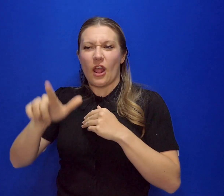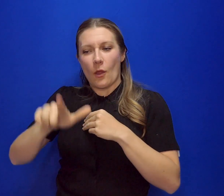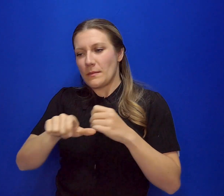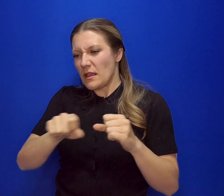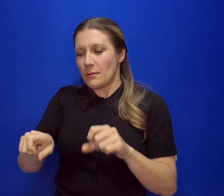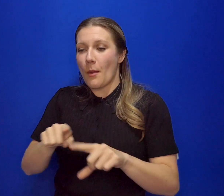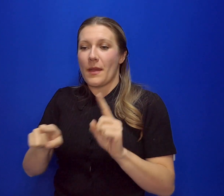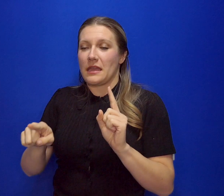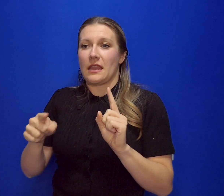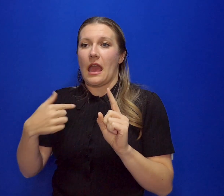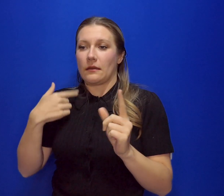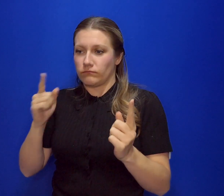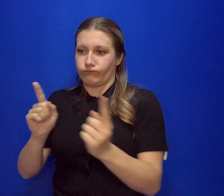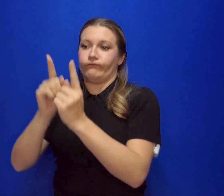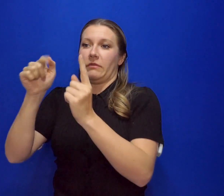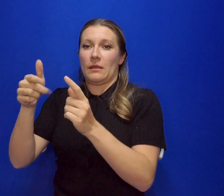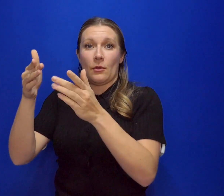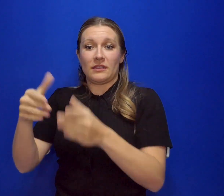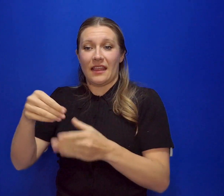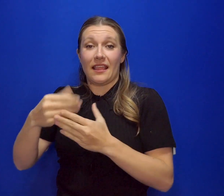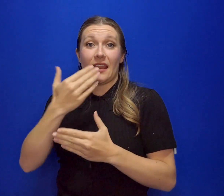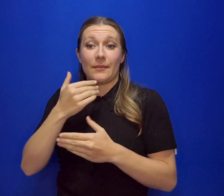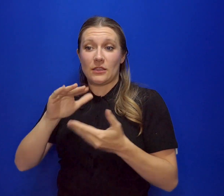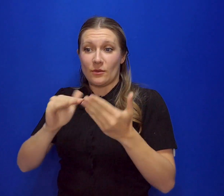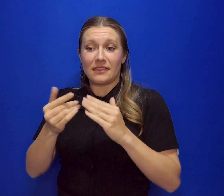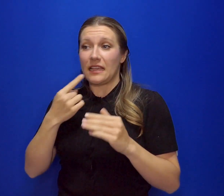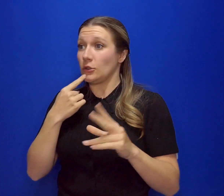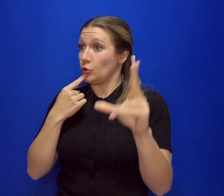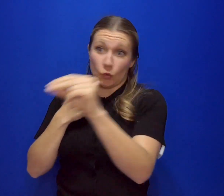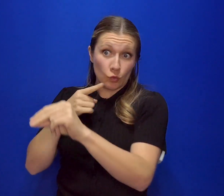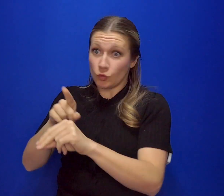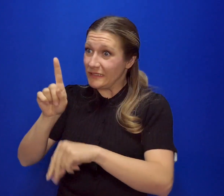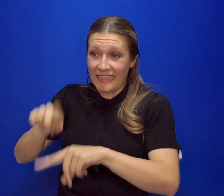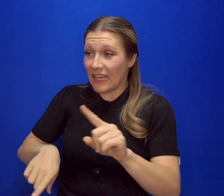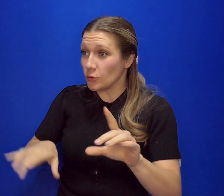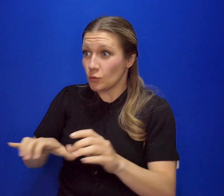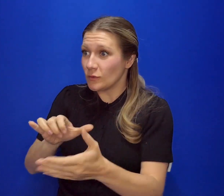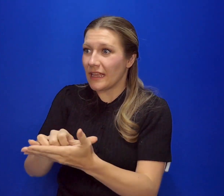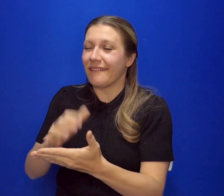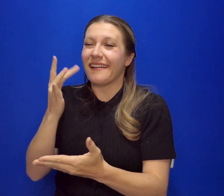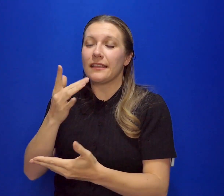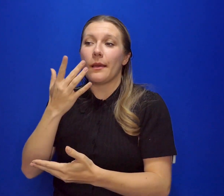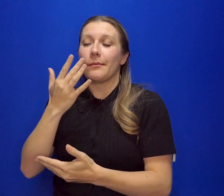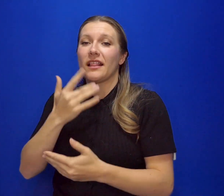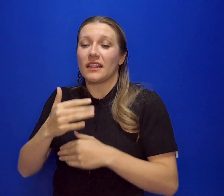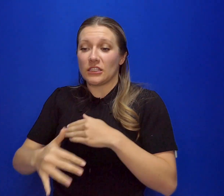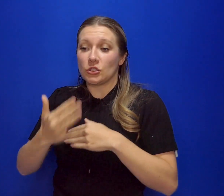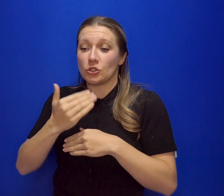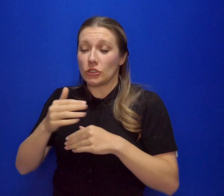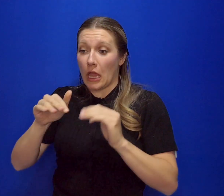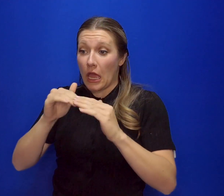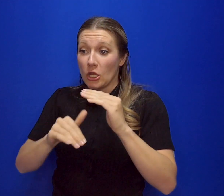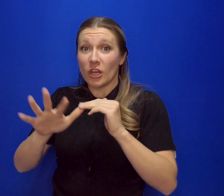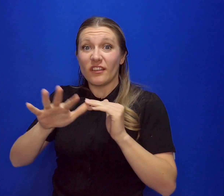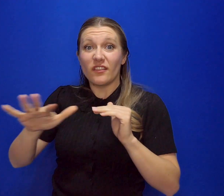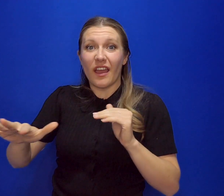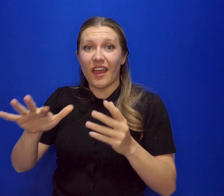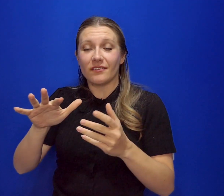ran into this person in the diabetes community who said, no, you can't do that because, a blood sugar under 55 causes brain